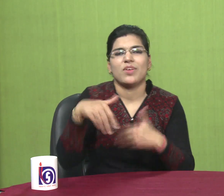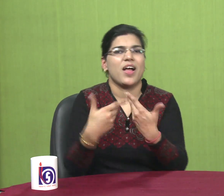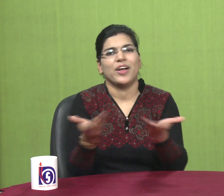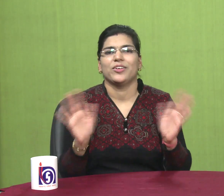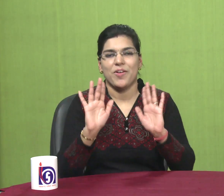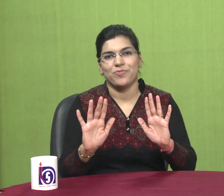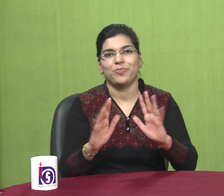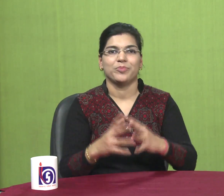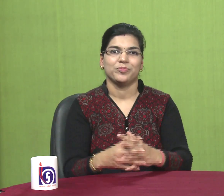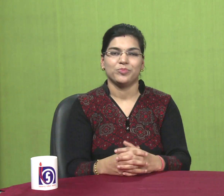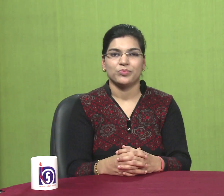You can choose whatever you want.